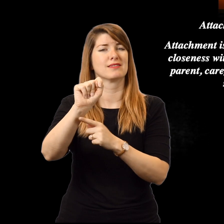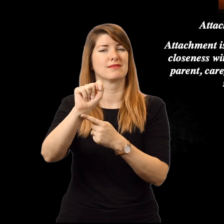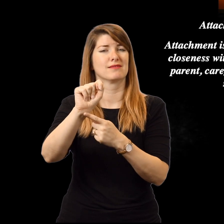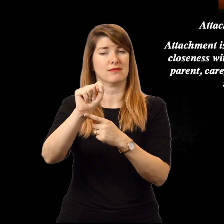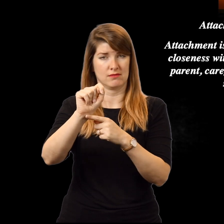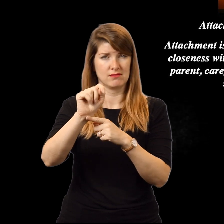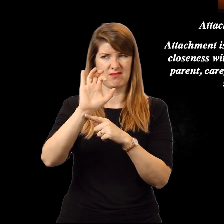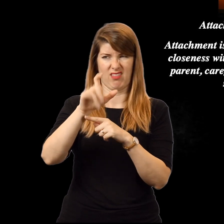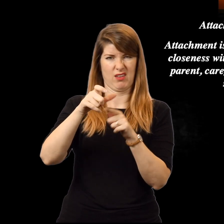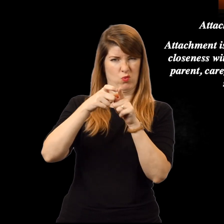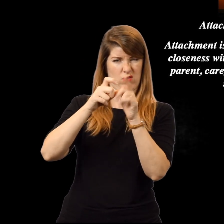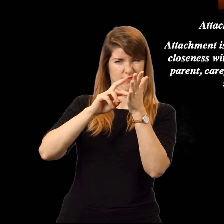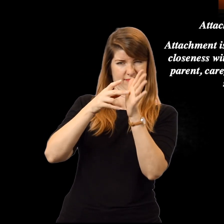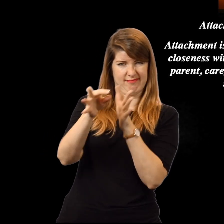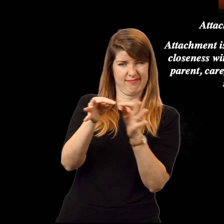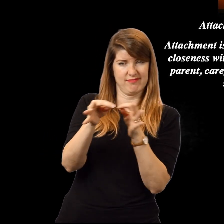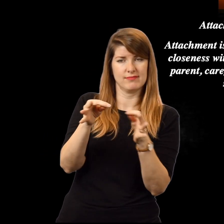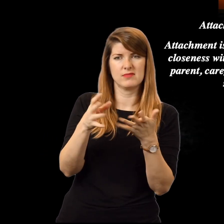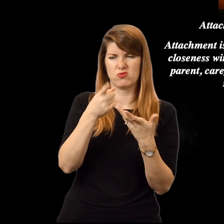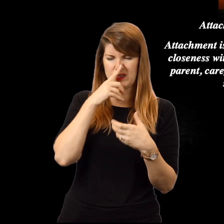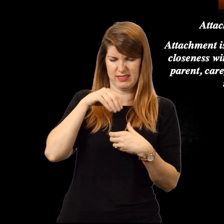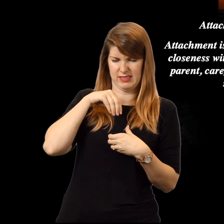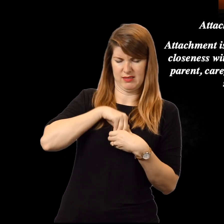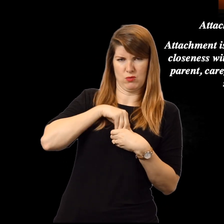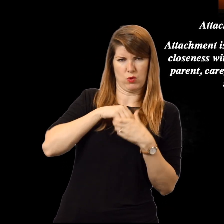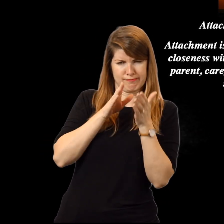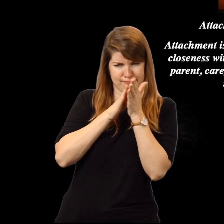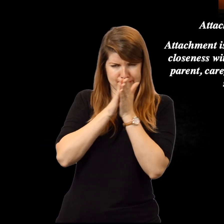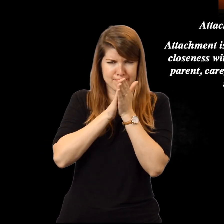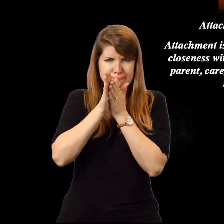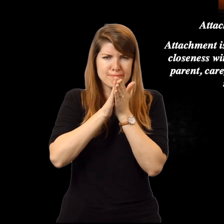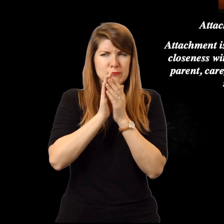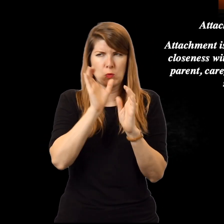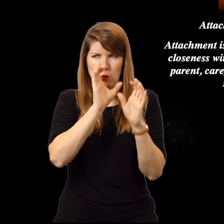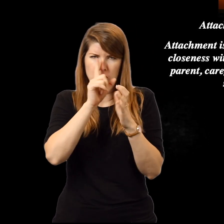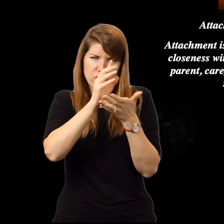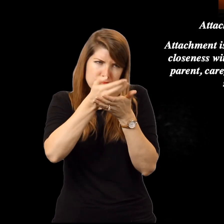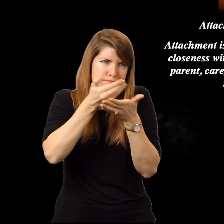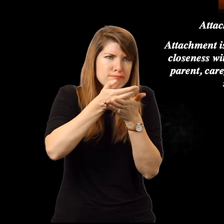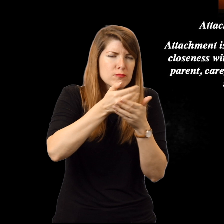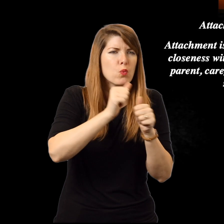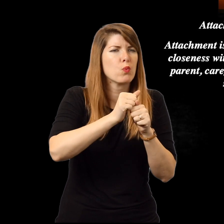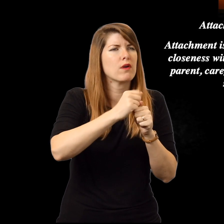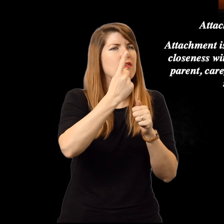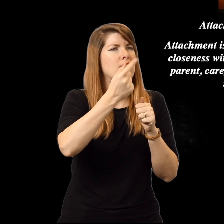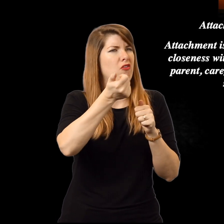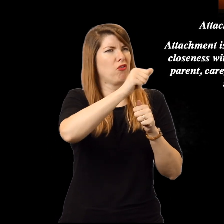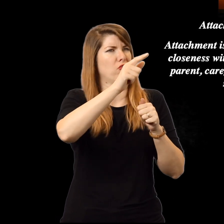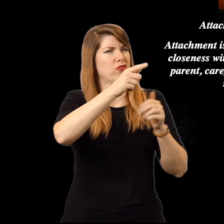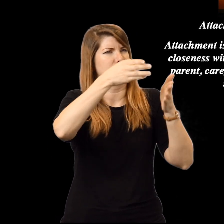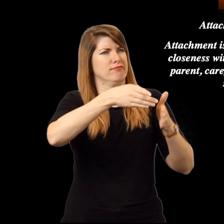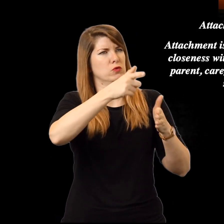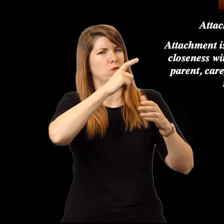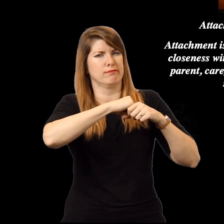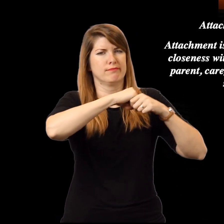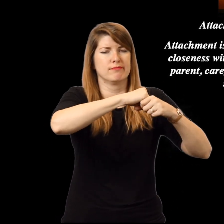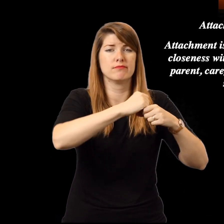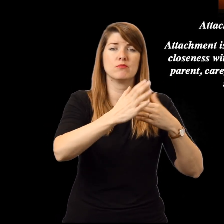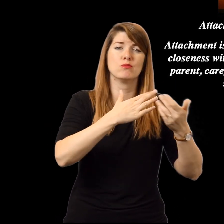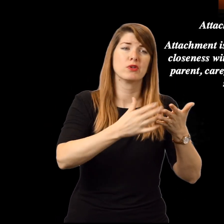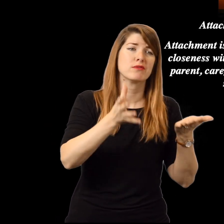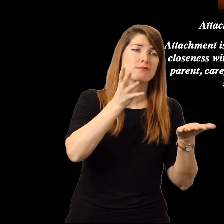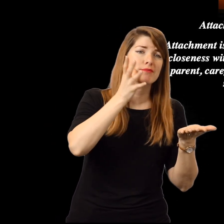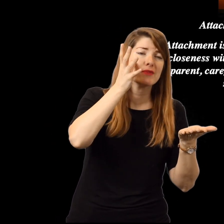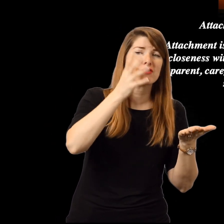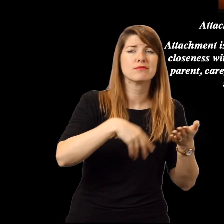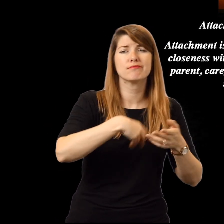A definition of attachment is that attachment is an inborn drive to seek closeness with a protective other,